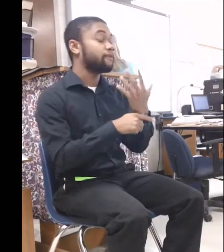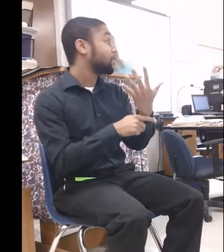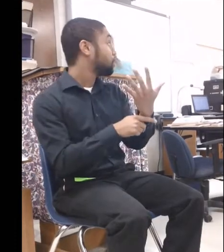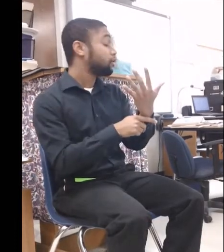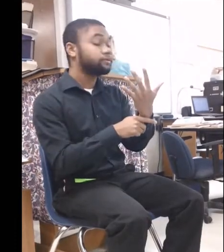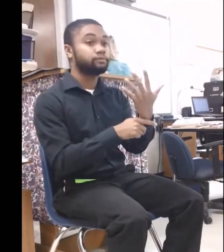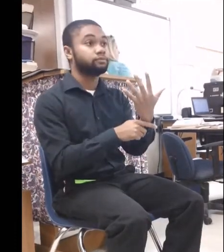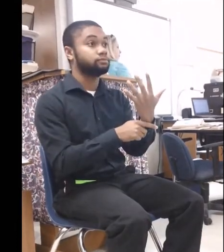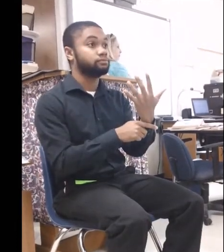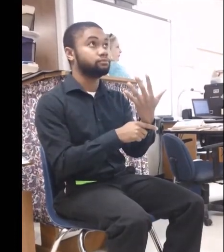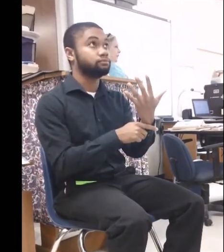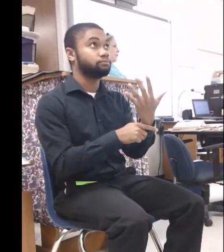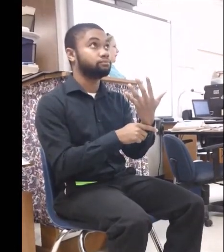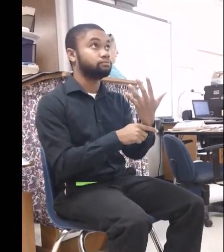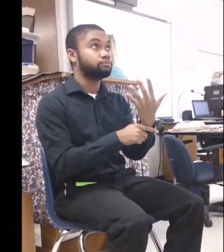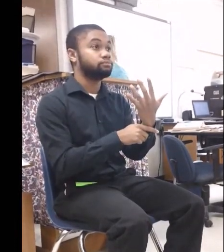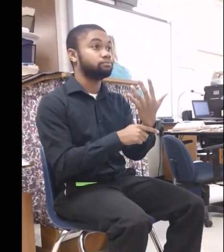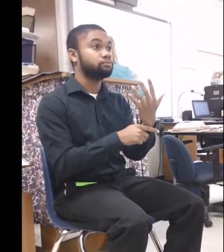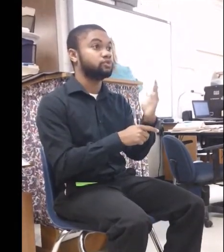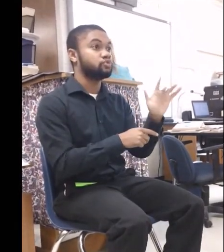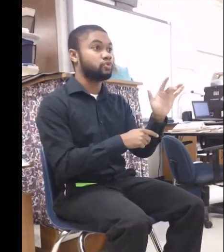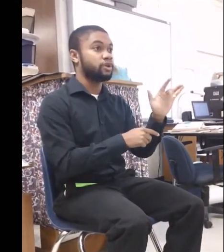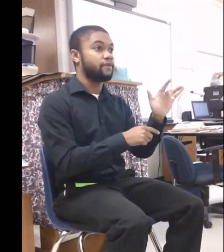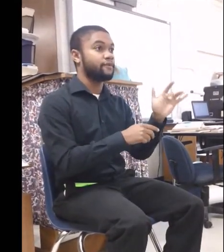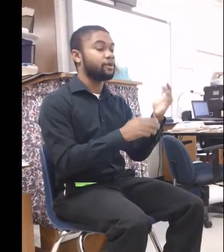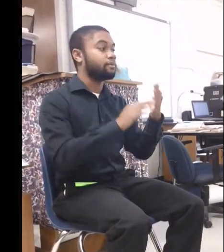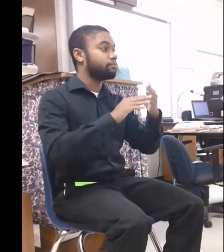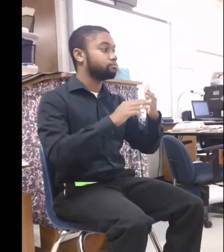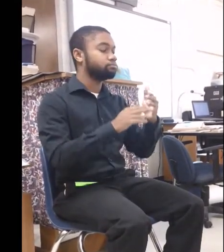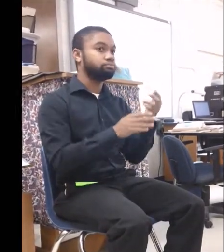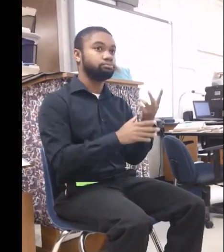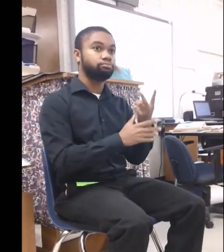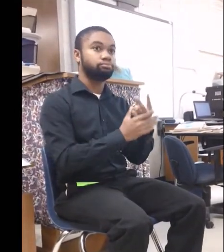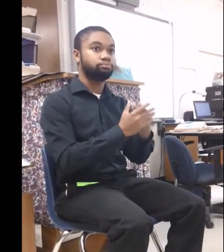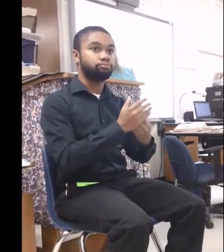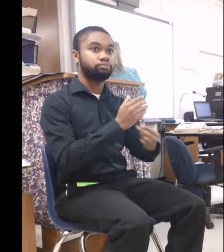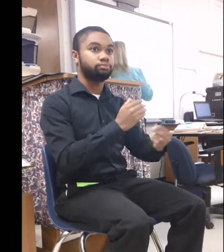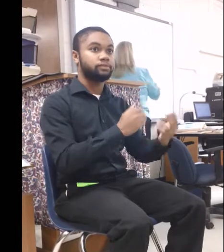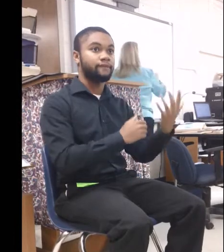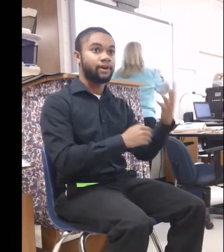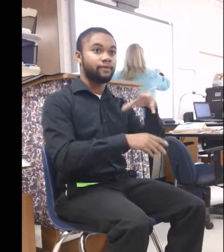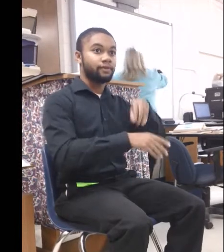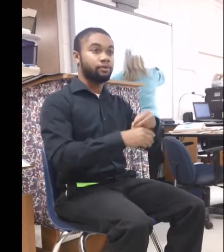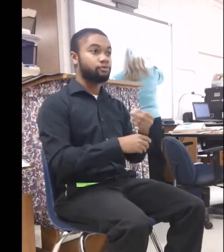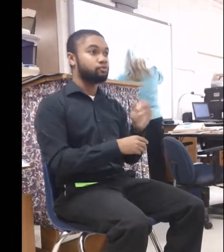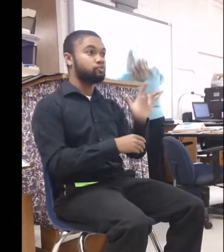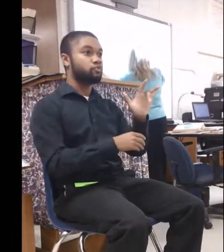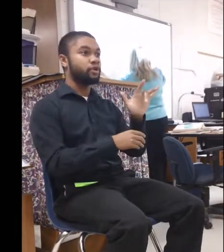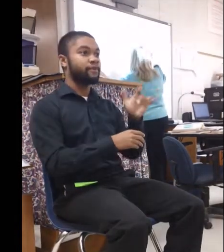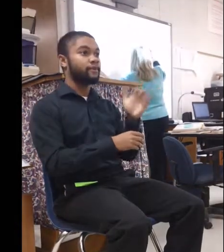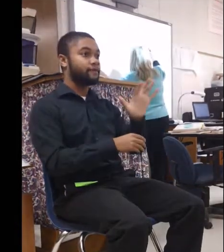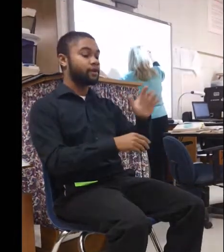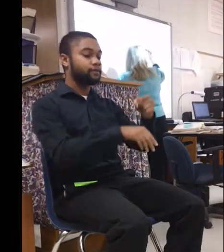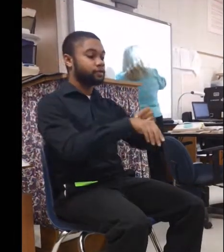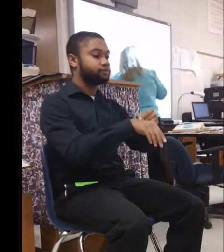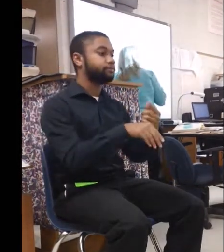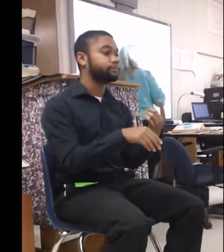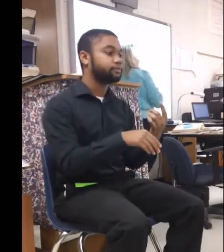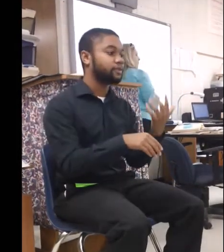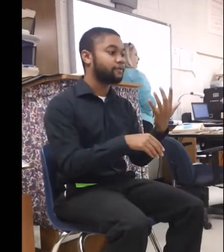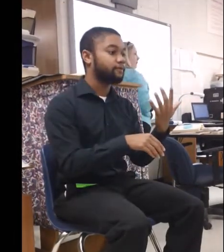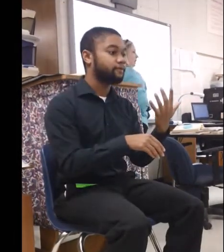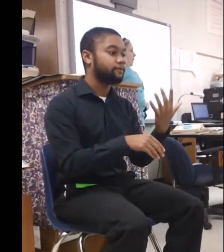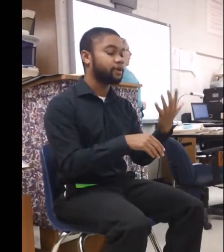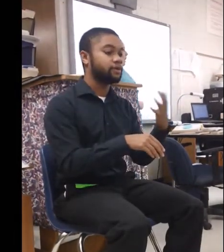both divisible by what? 5. 5 goes into 25 5 times. 5 goes into 5 1